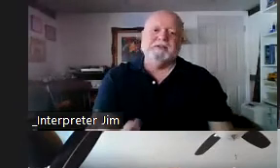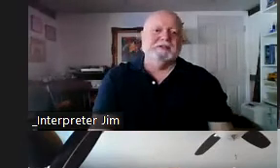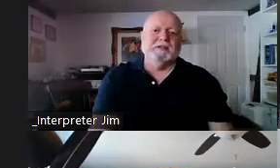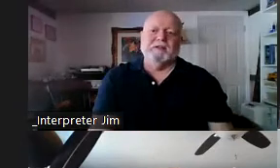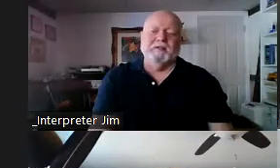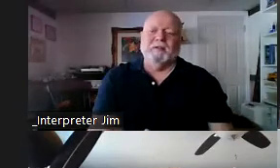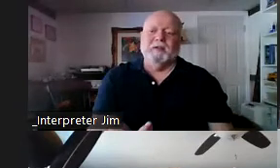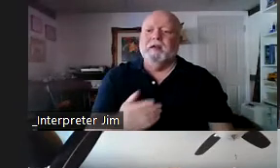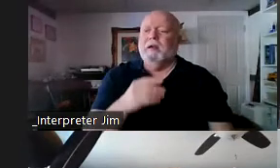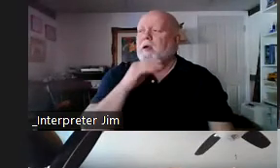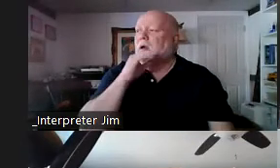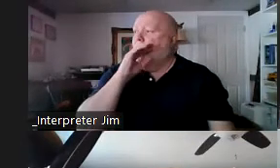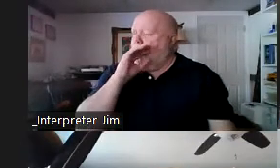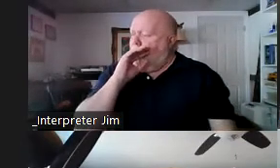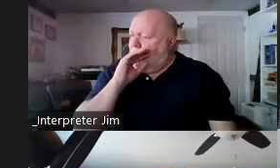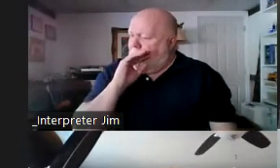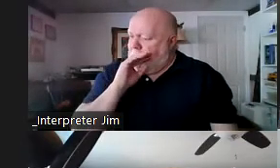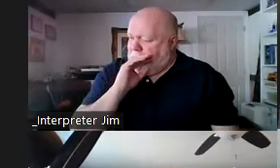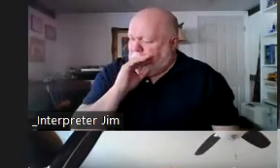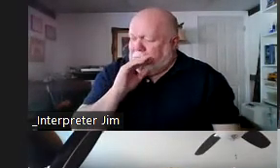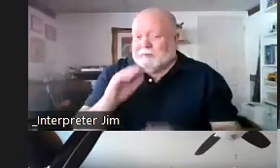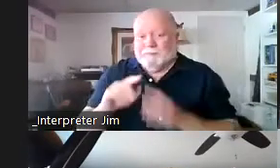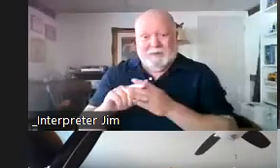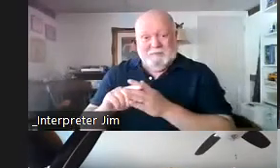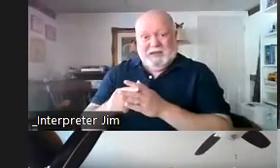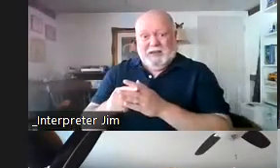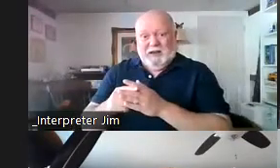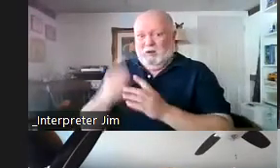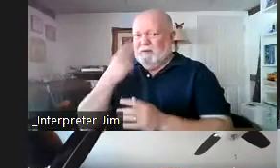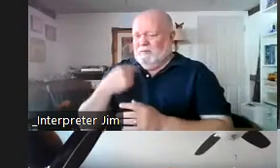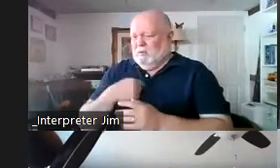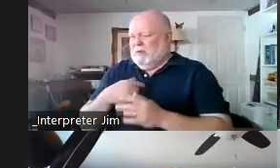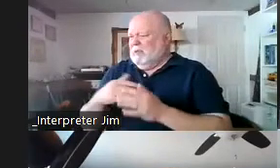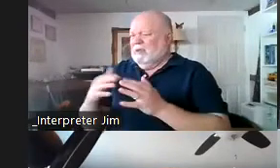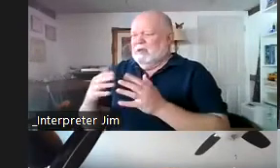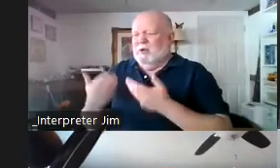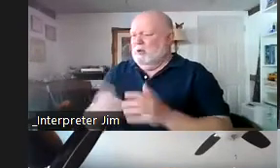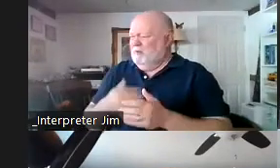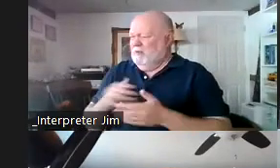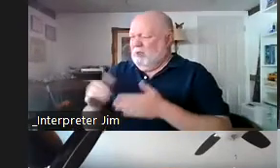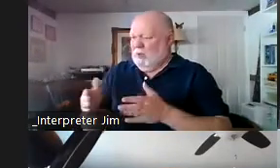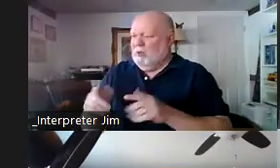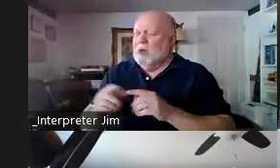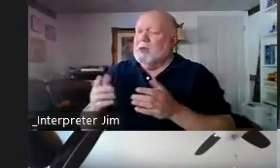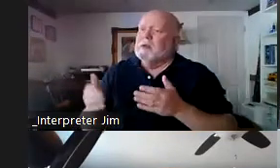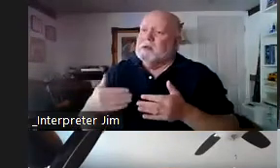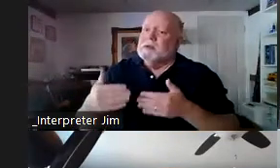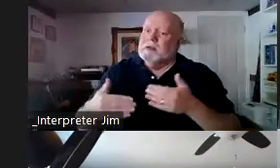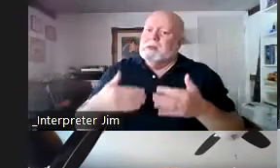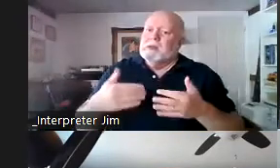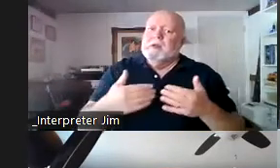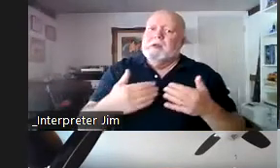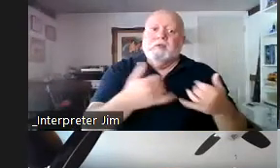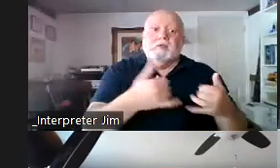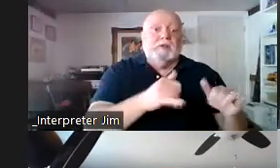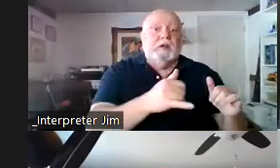where, like, I didn't want to feel that way anymore, and I wanted to rebuild relationships and trust. But now it's still for that, but I don't ever